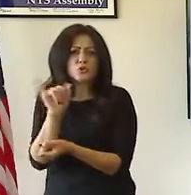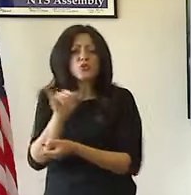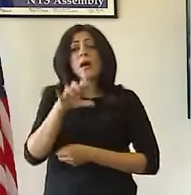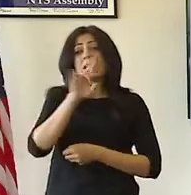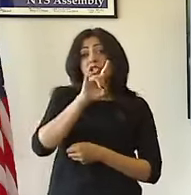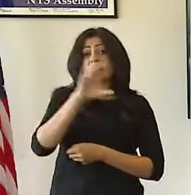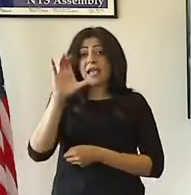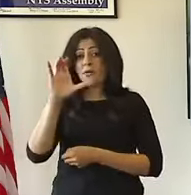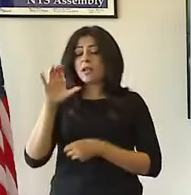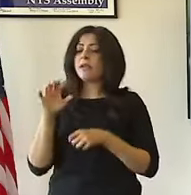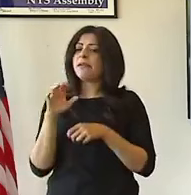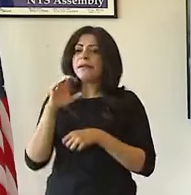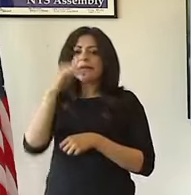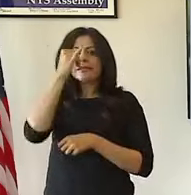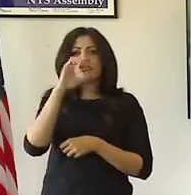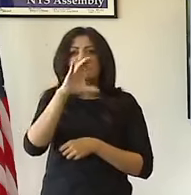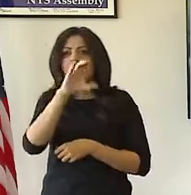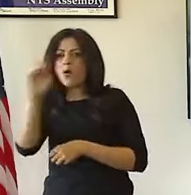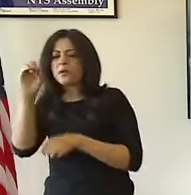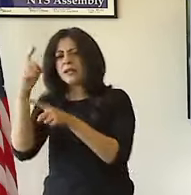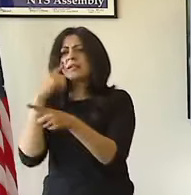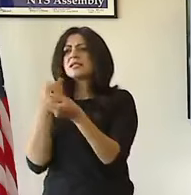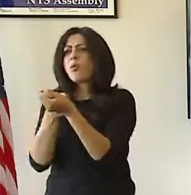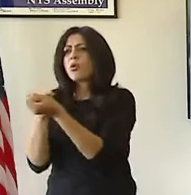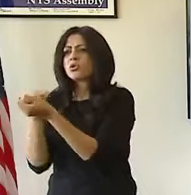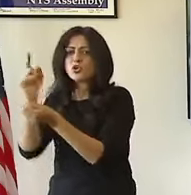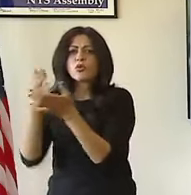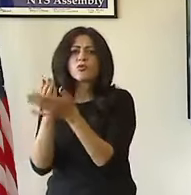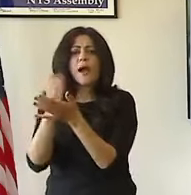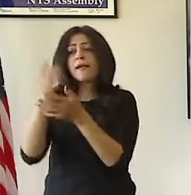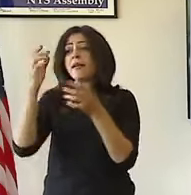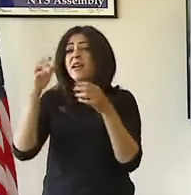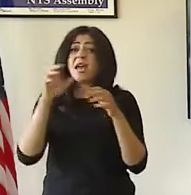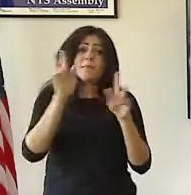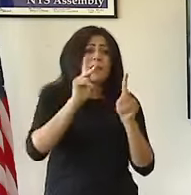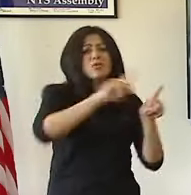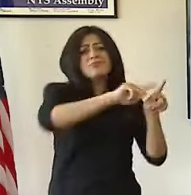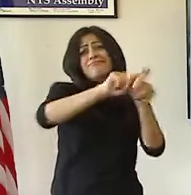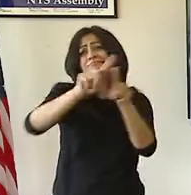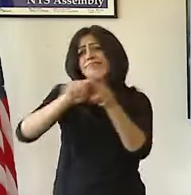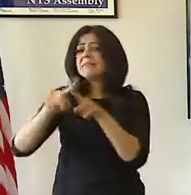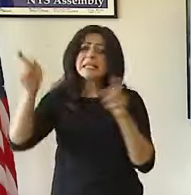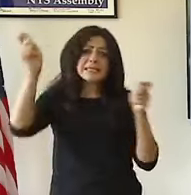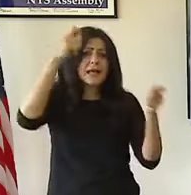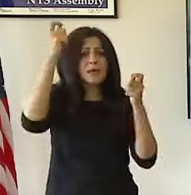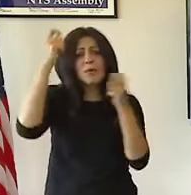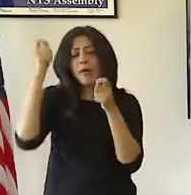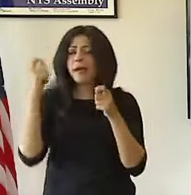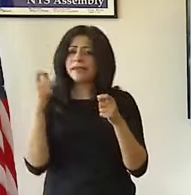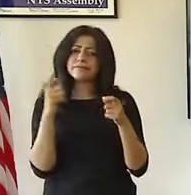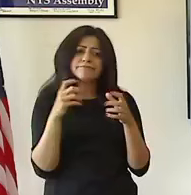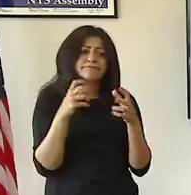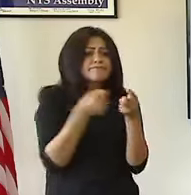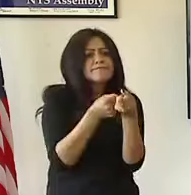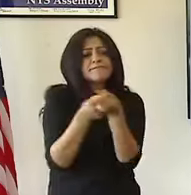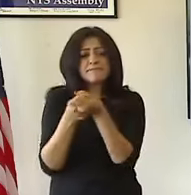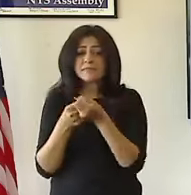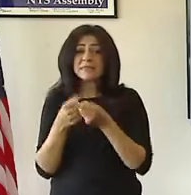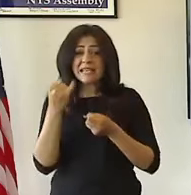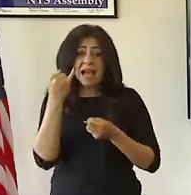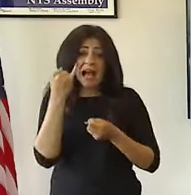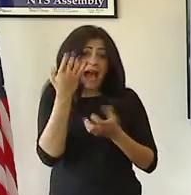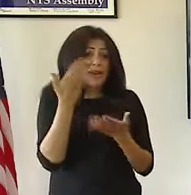County supports your right to celebrate your differences. I don't know if you know this, but if you're watching, and if you allow me just a